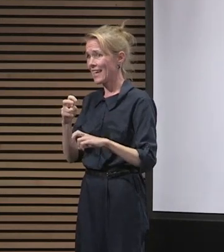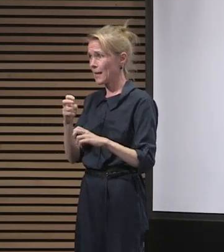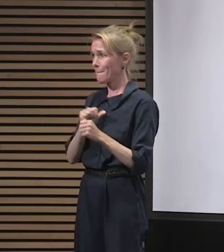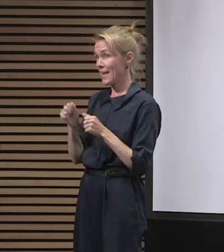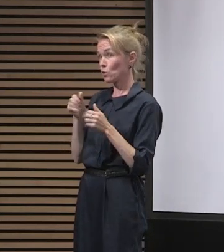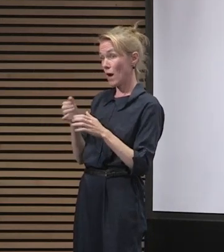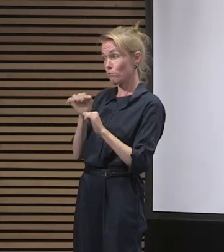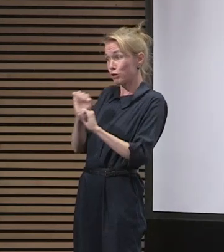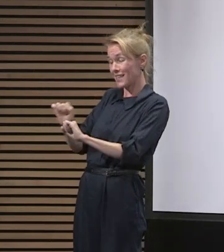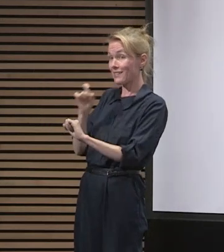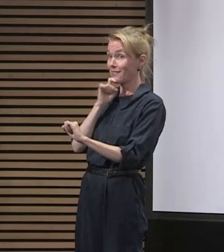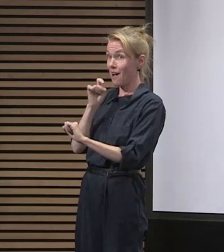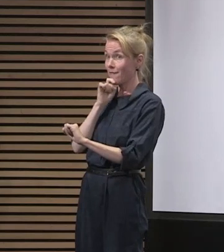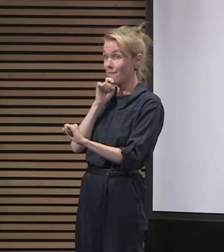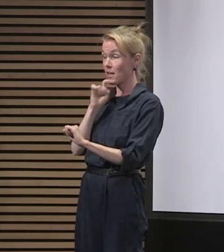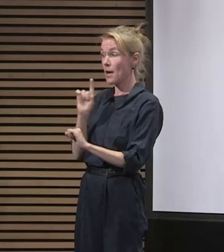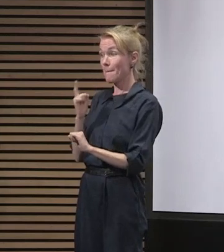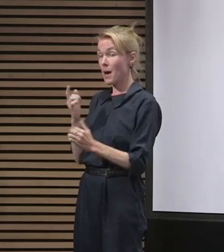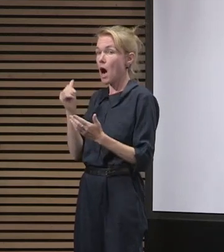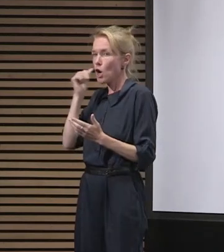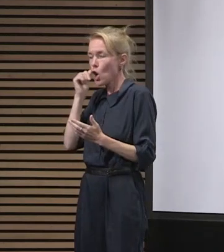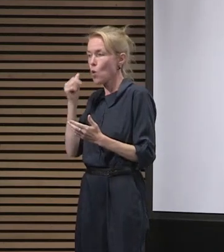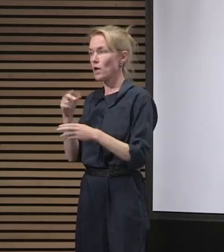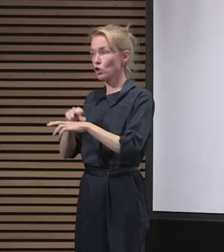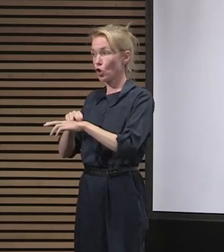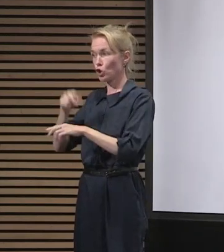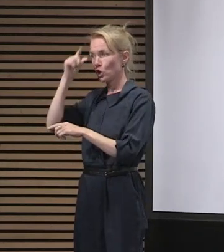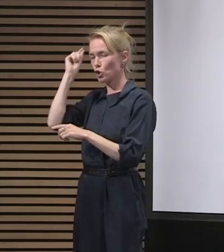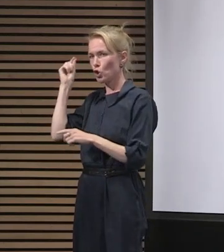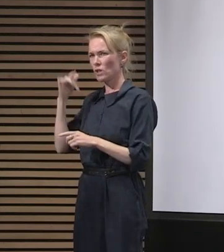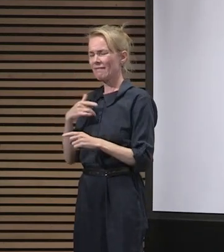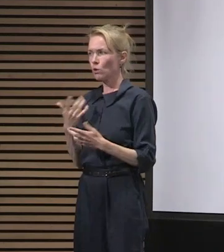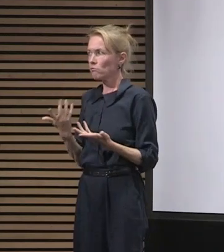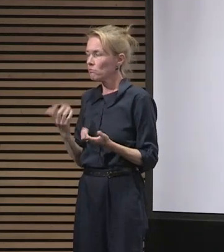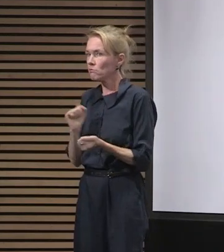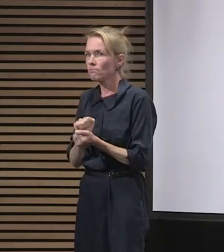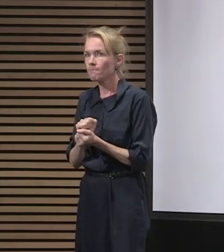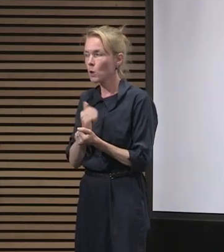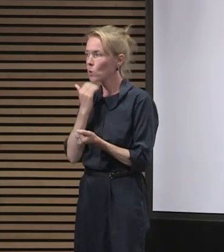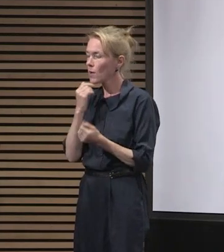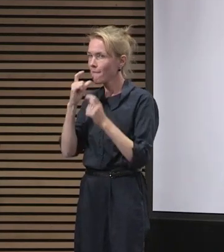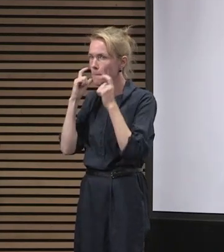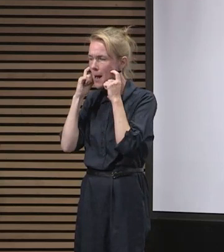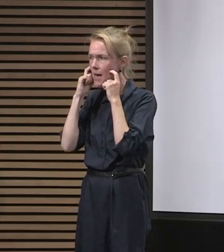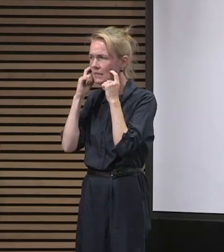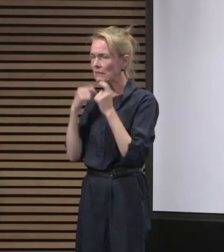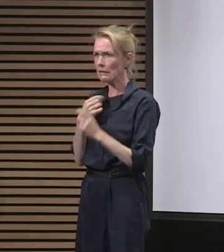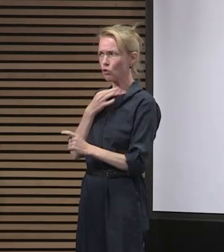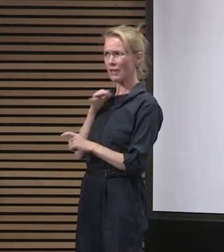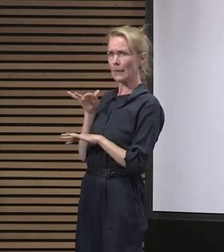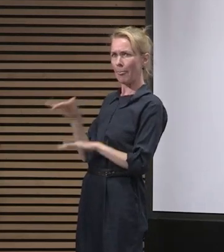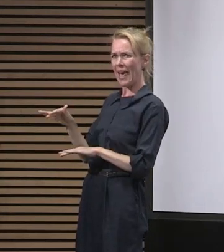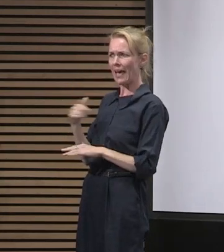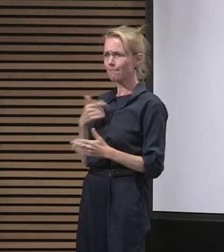that many of our frontline healthcare workers are concerned about not having access to masks when they feel they need them to